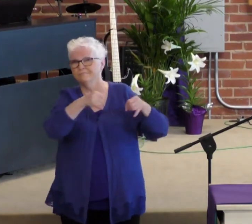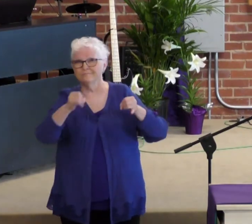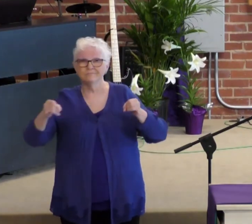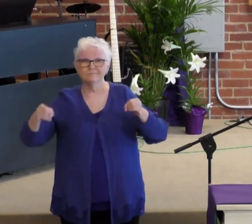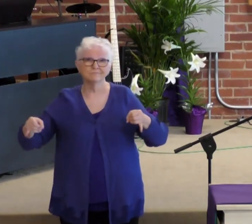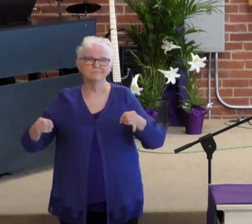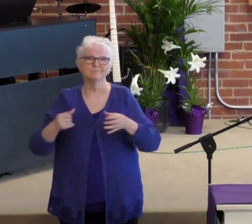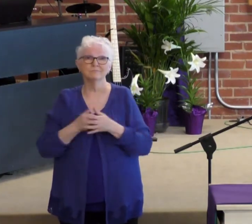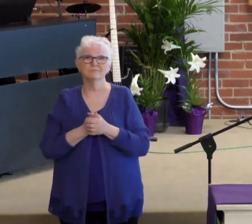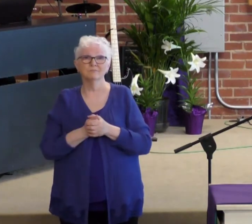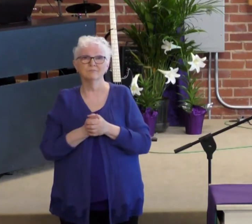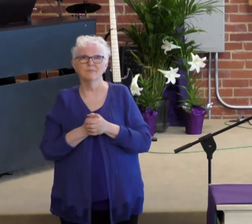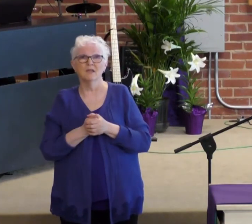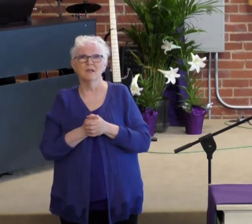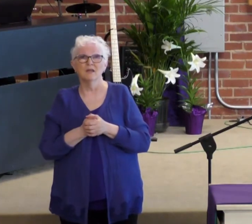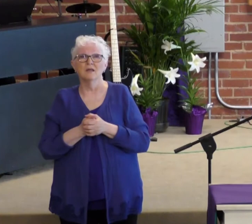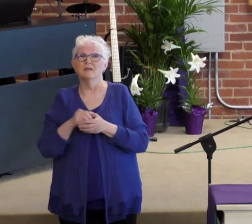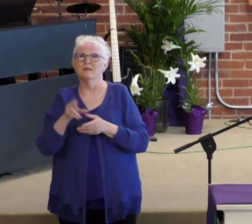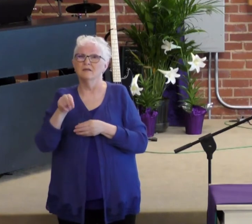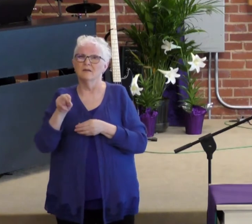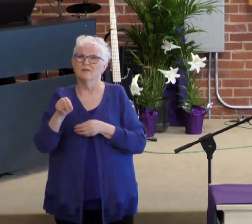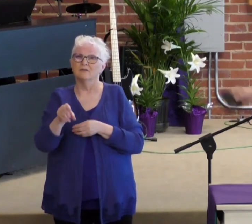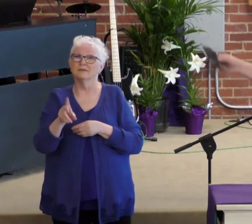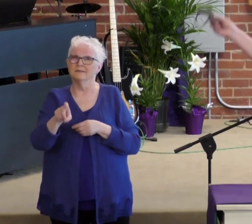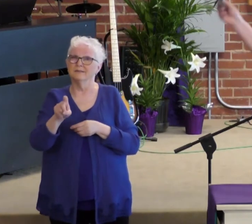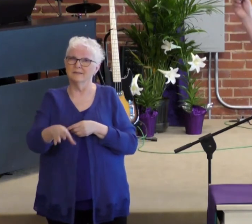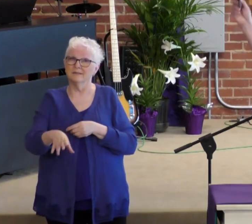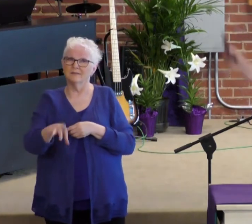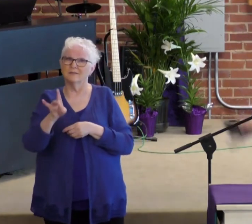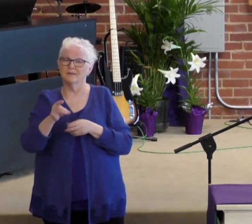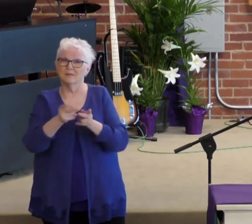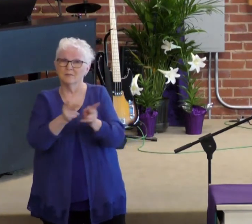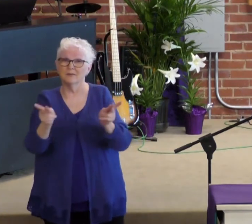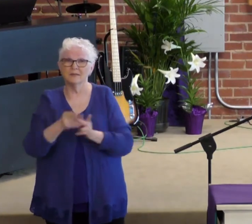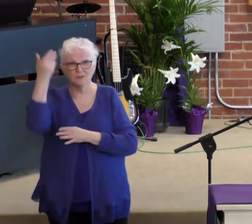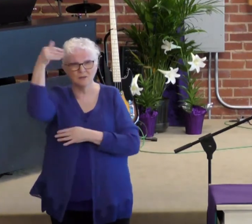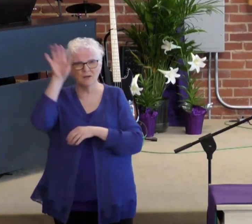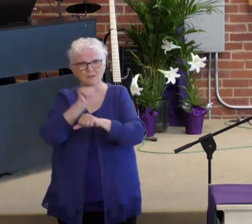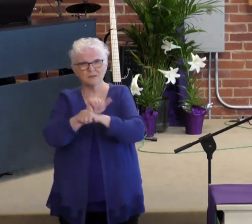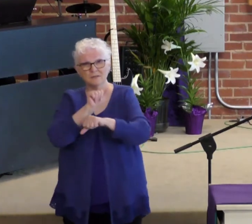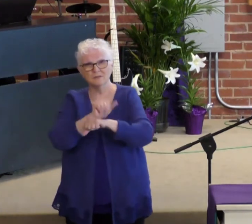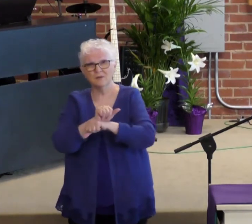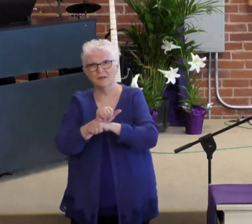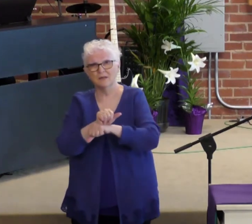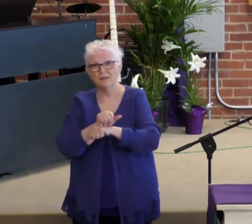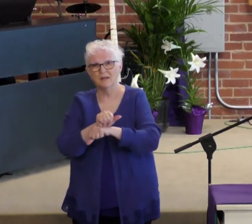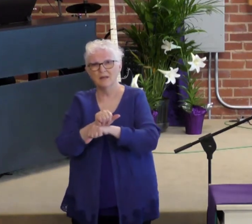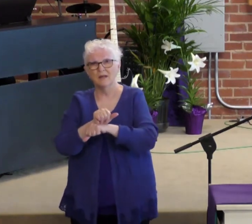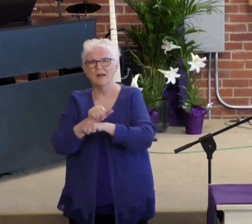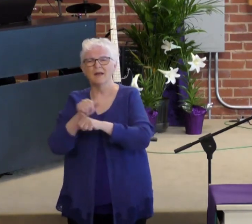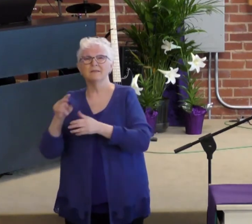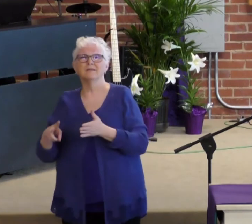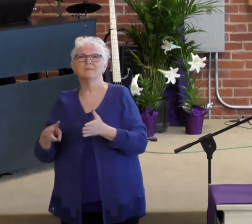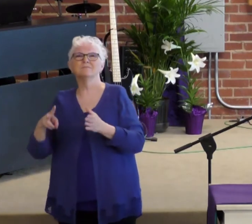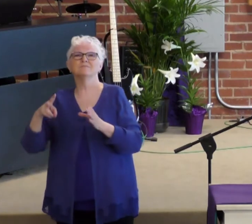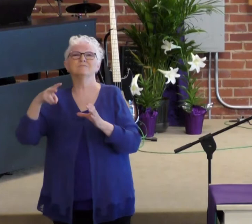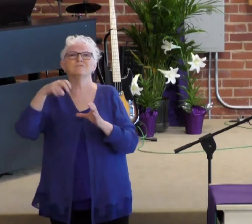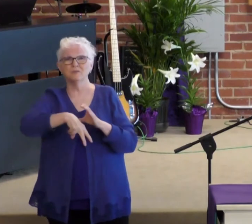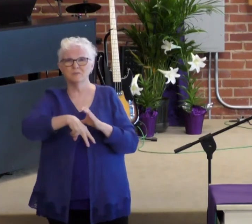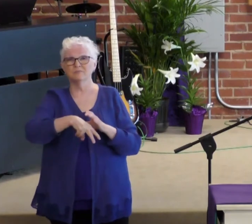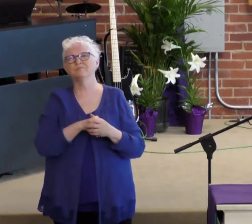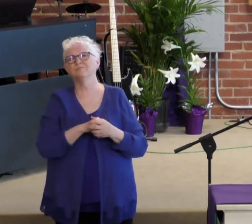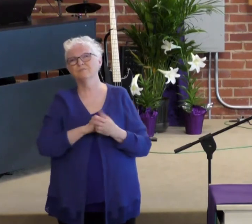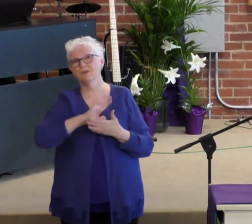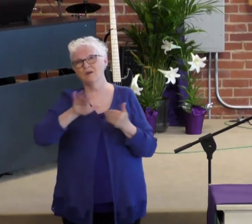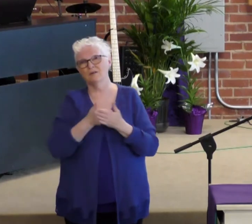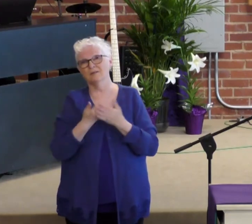place where God is working and then just jump in with all of our effort and do what God is calling us to